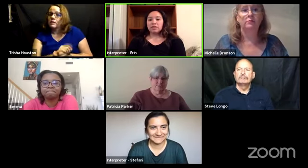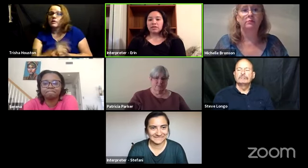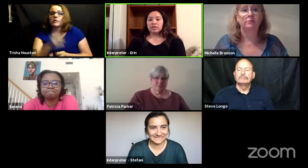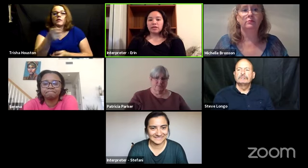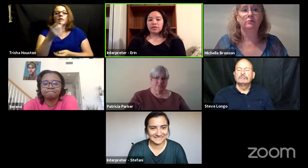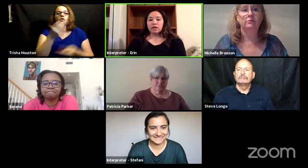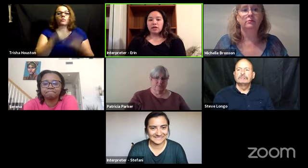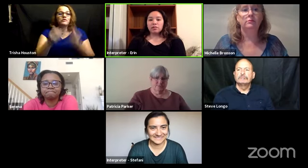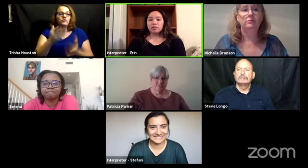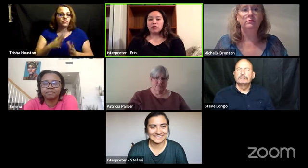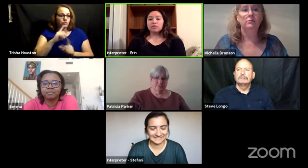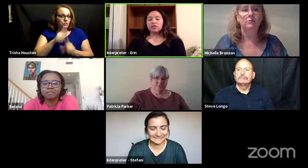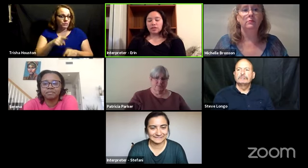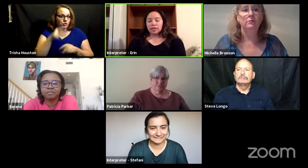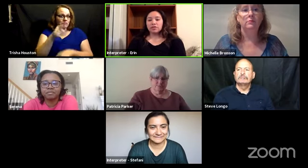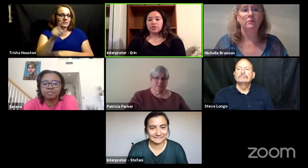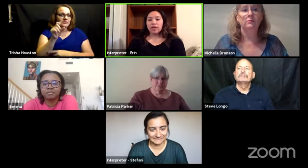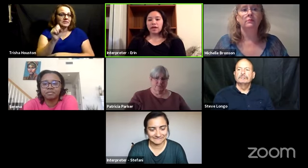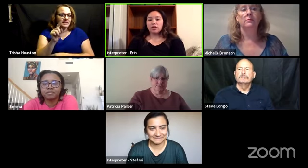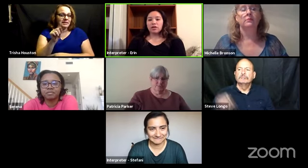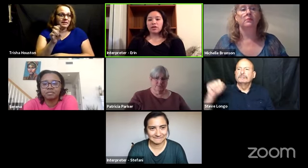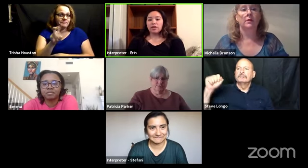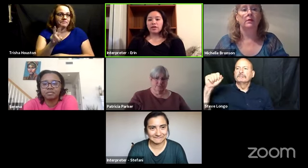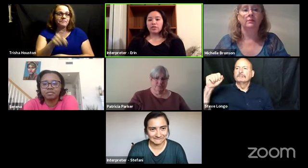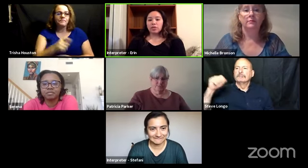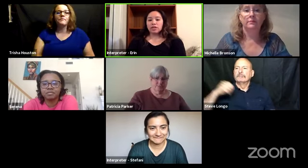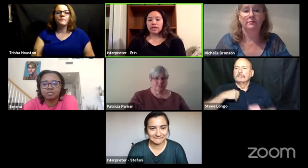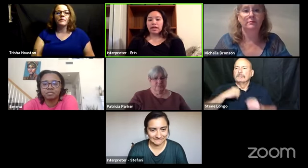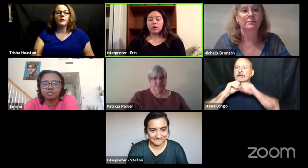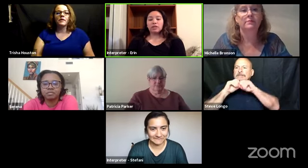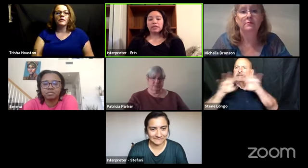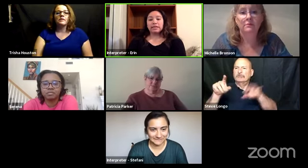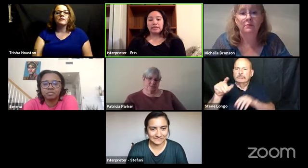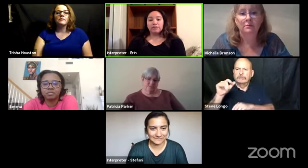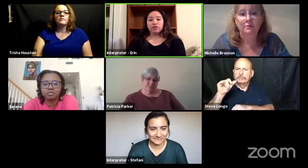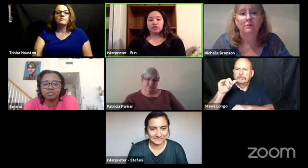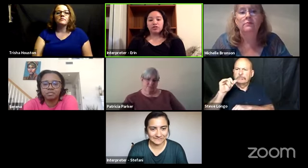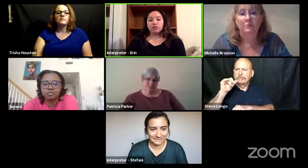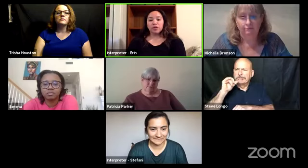Serena saying, or Trisha saying Serena had nothing to report today. Now on to Steve for Treasurer's report.